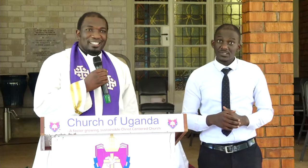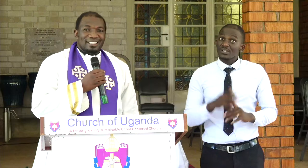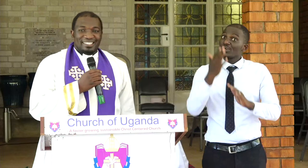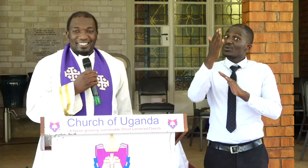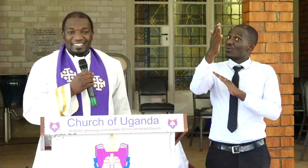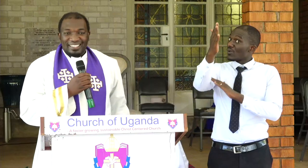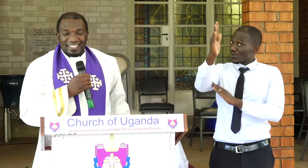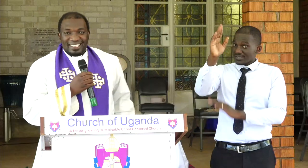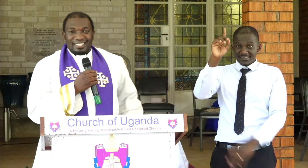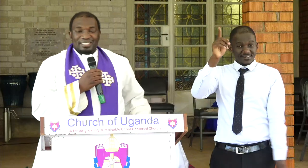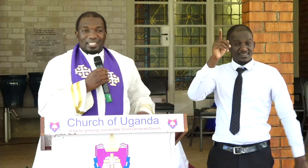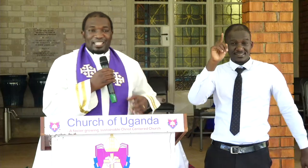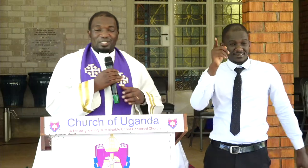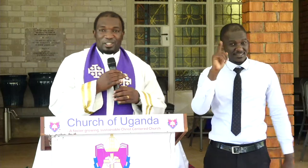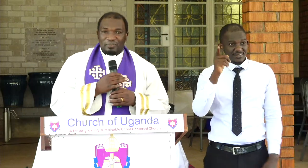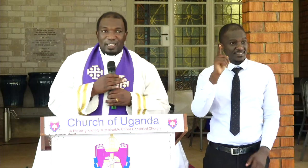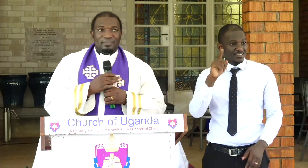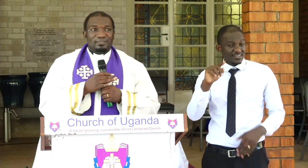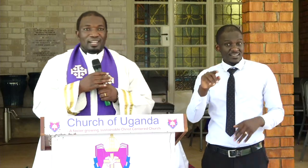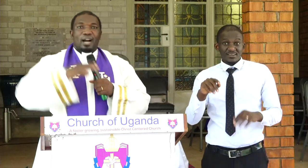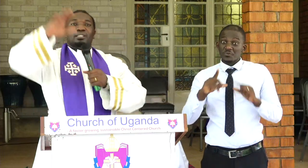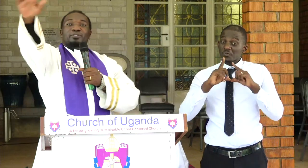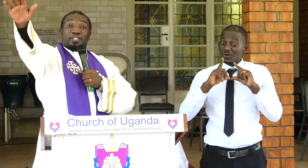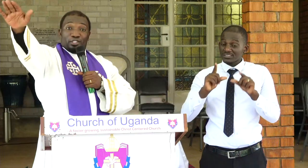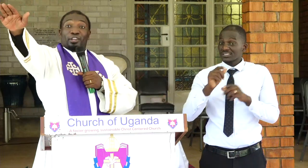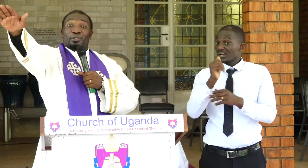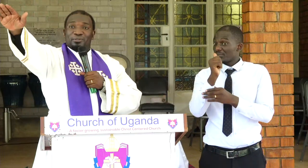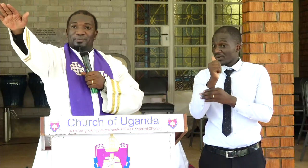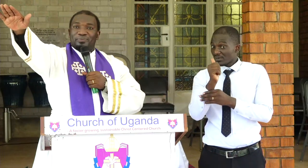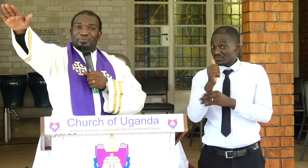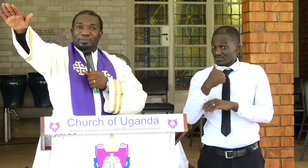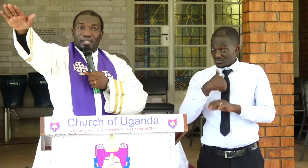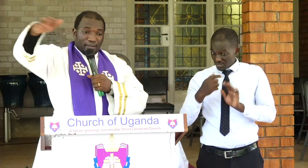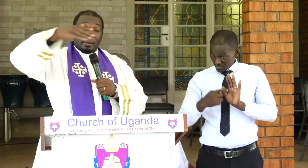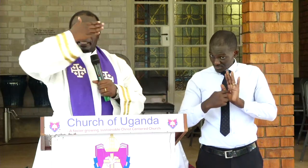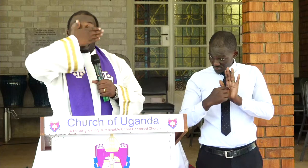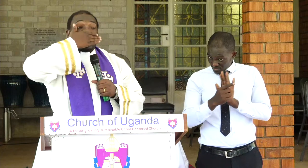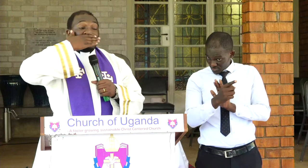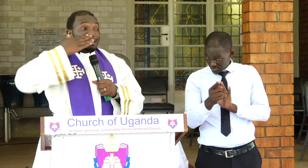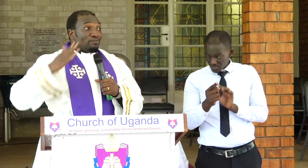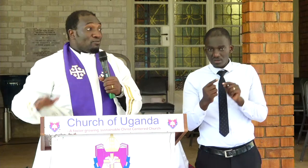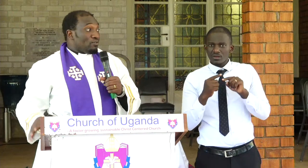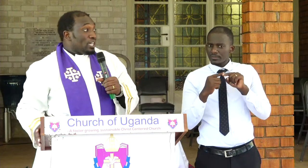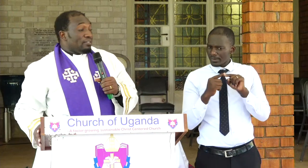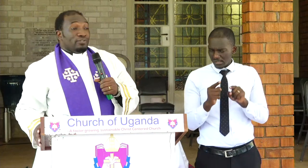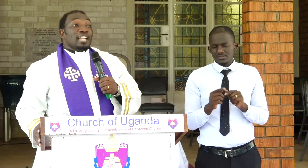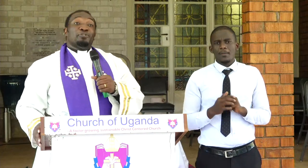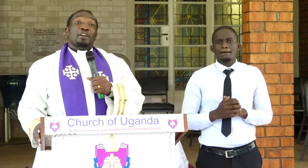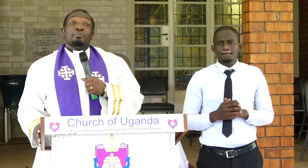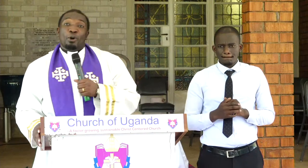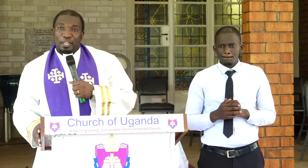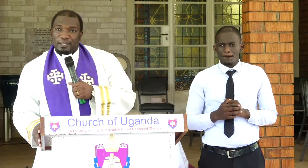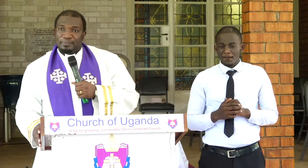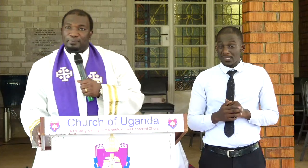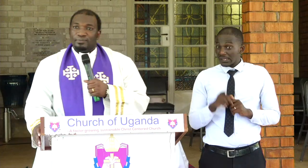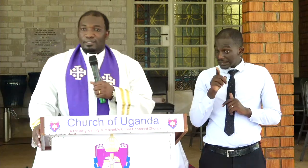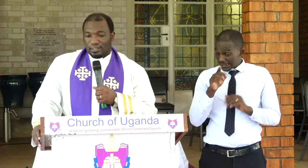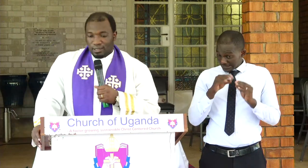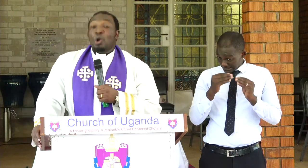God tells Abraham, I will even show you, but take that very